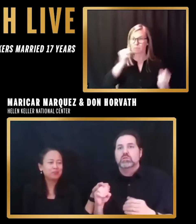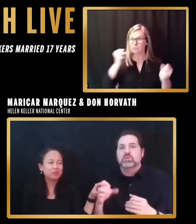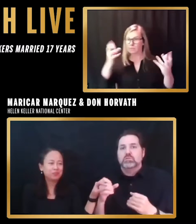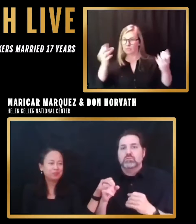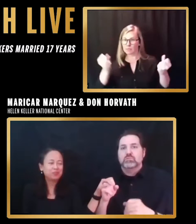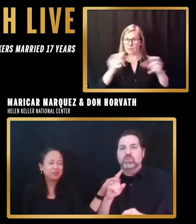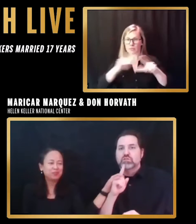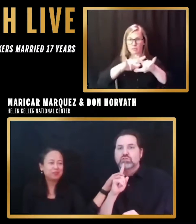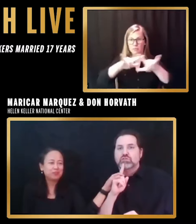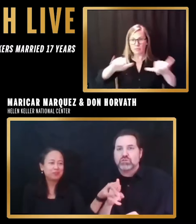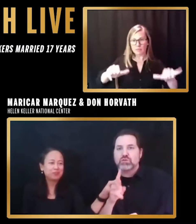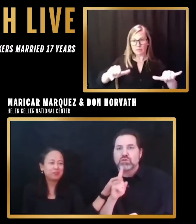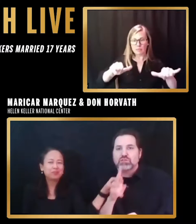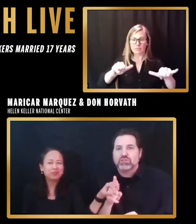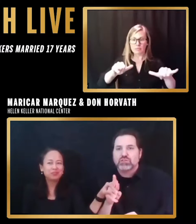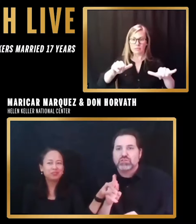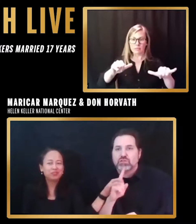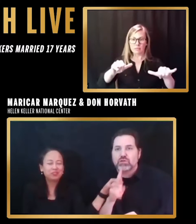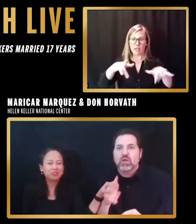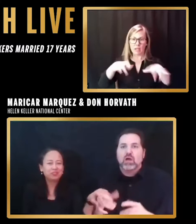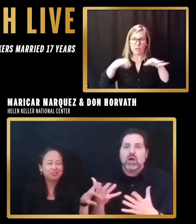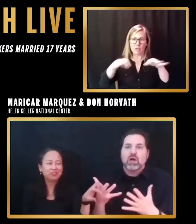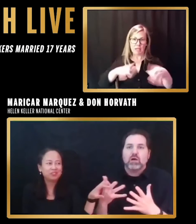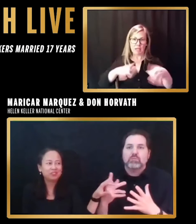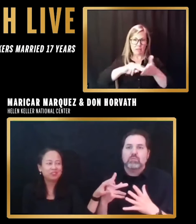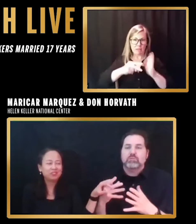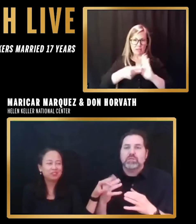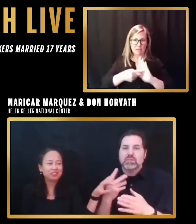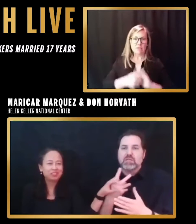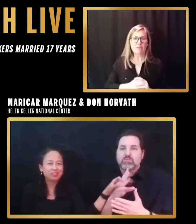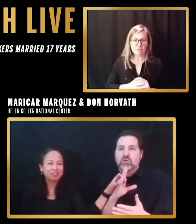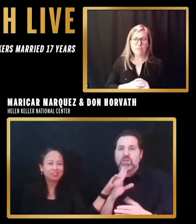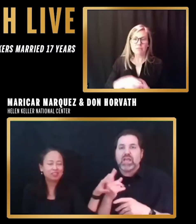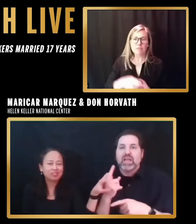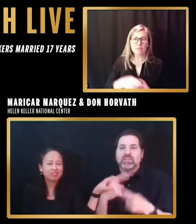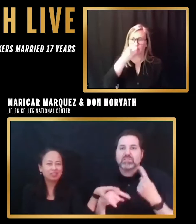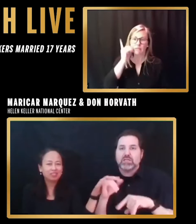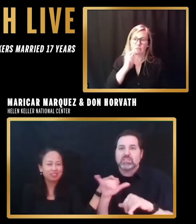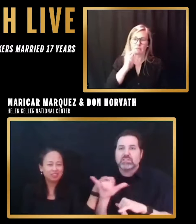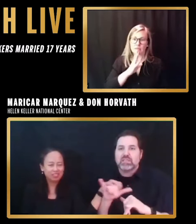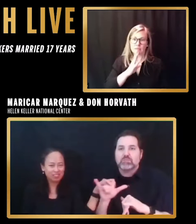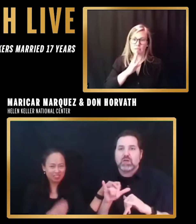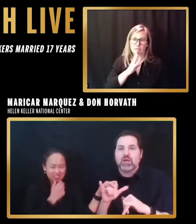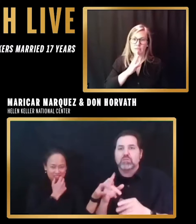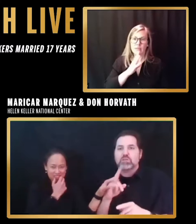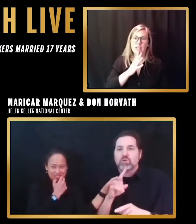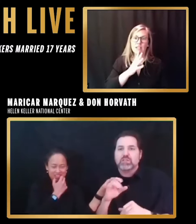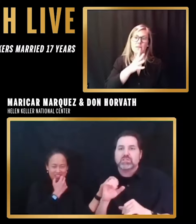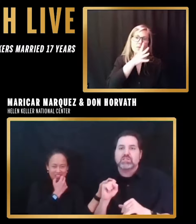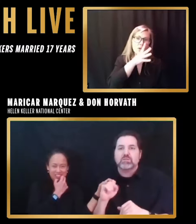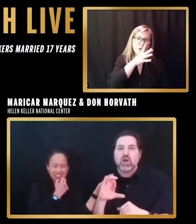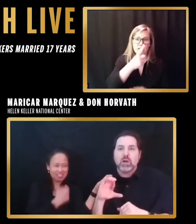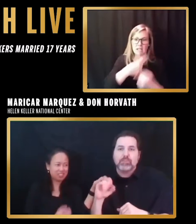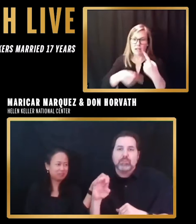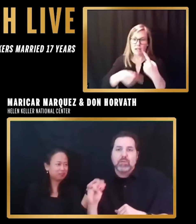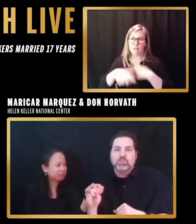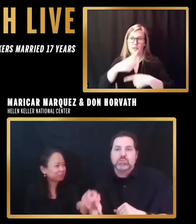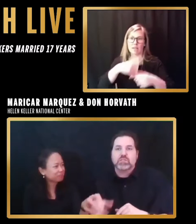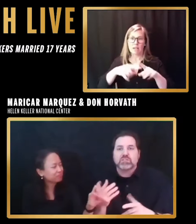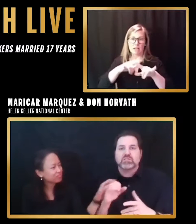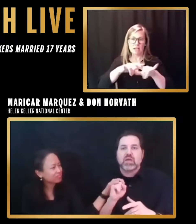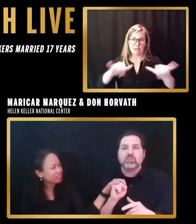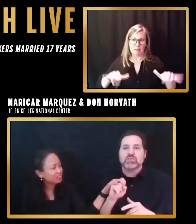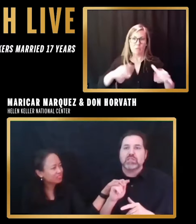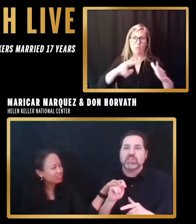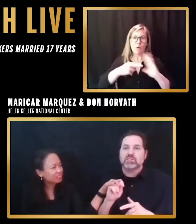when you're talking? Can you describe what that is? Sure. Being that I'm talking and signing at the same time, we call that SIMCOM